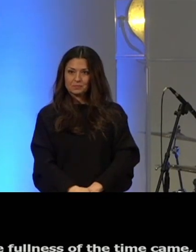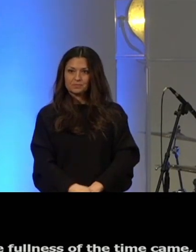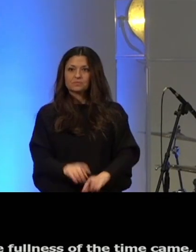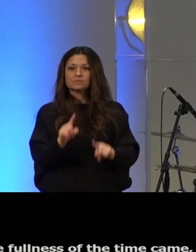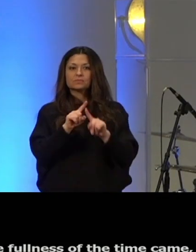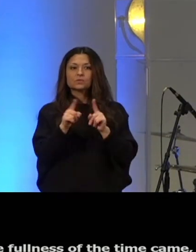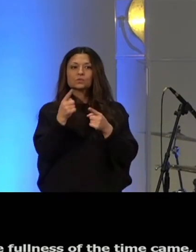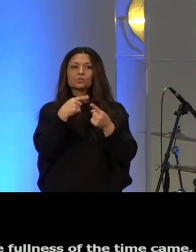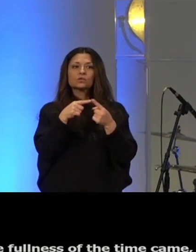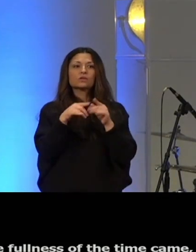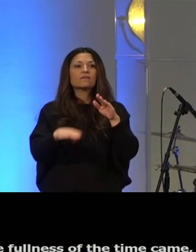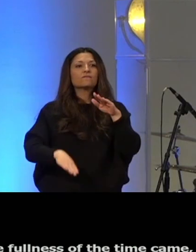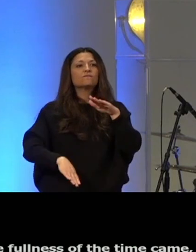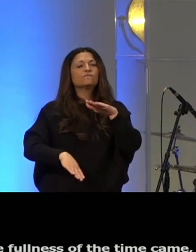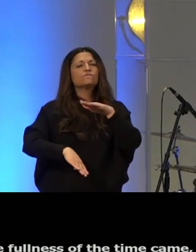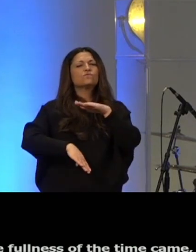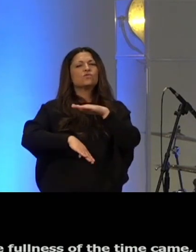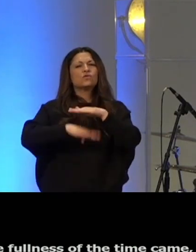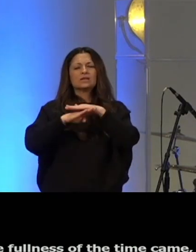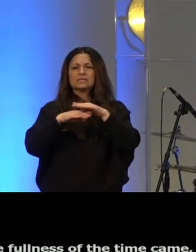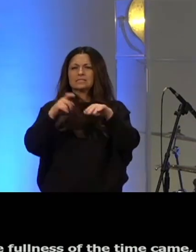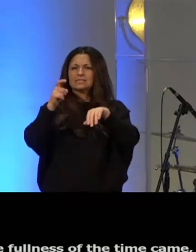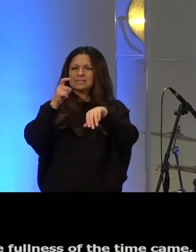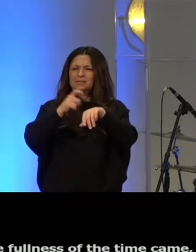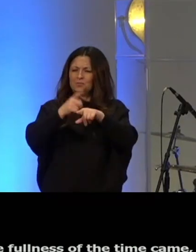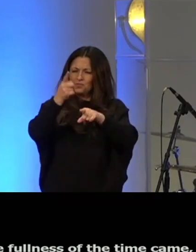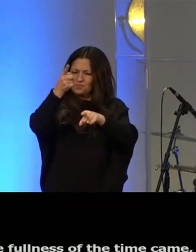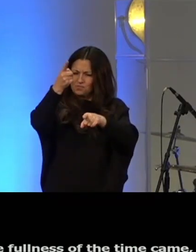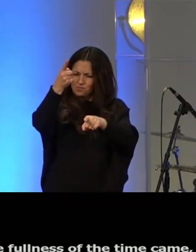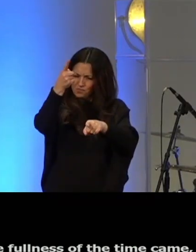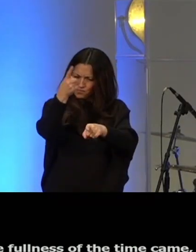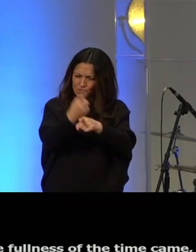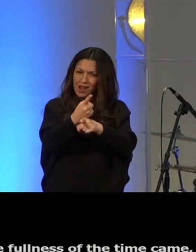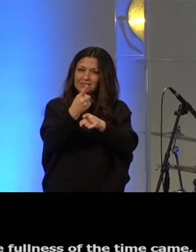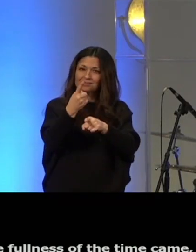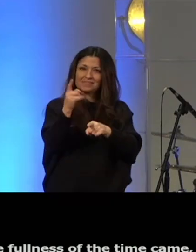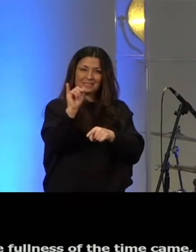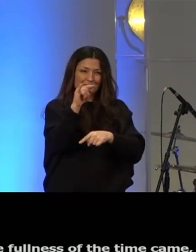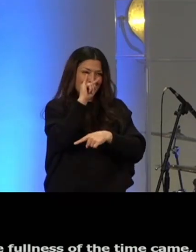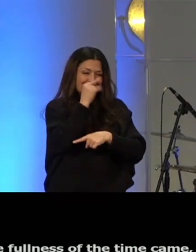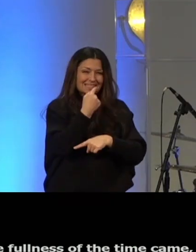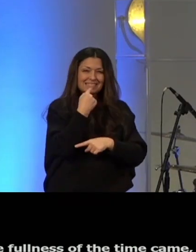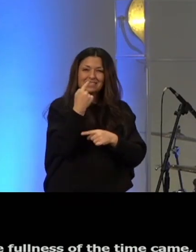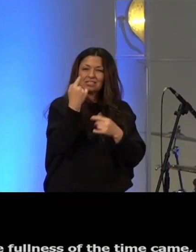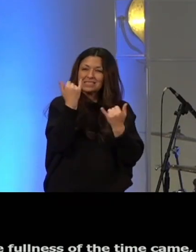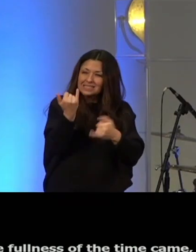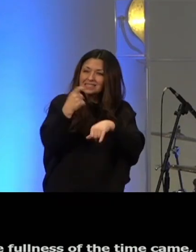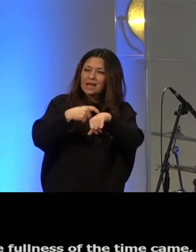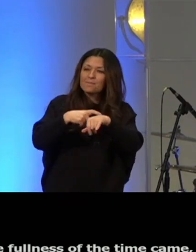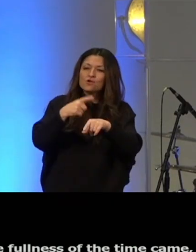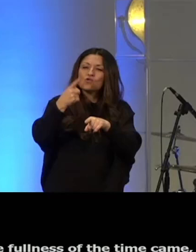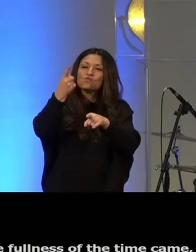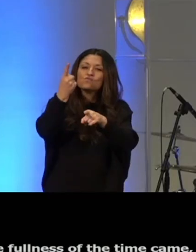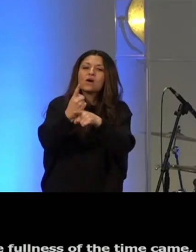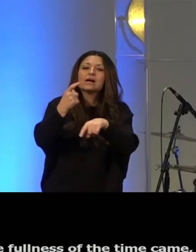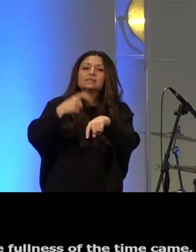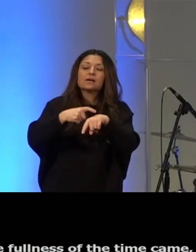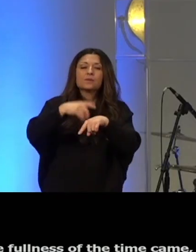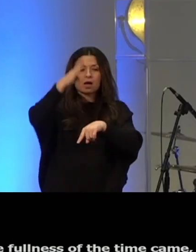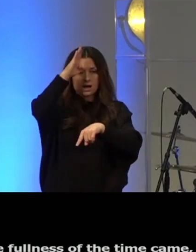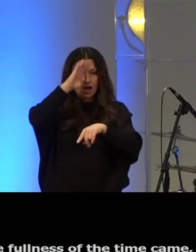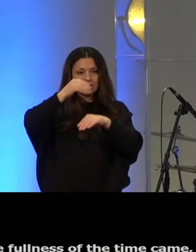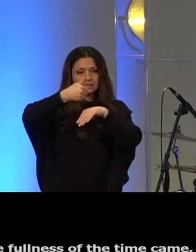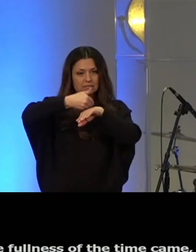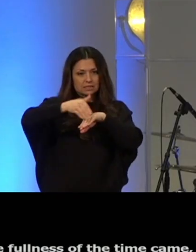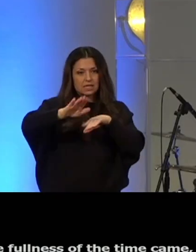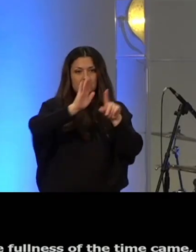But when the fullness of the time came at just the right time, like the kid said, it's time, at just the right time, God sent forth